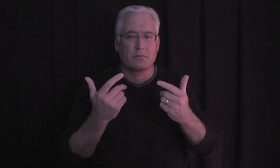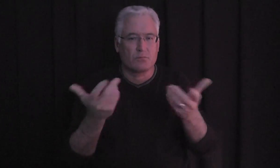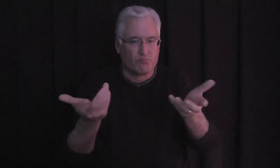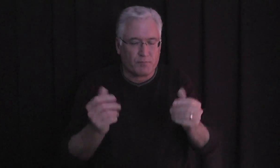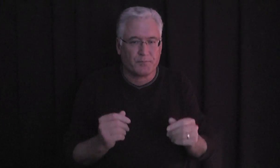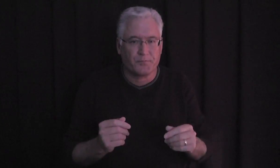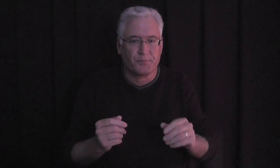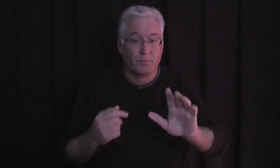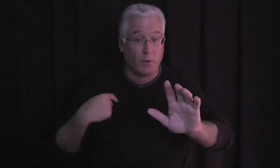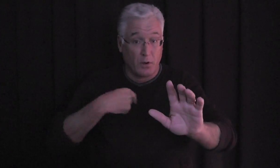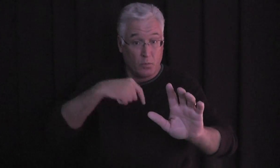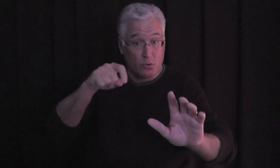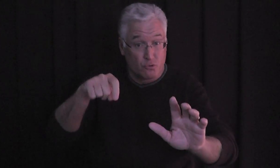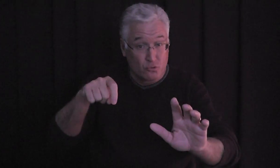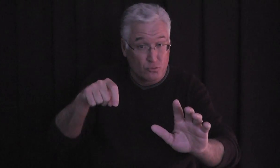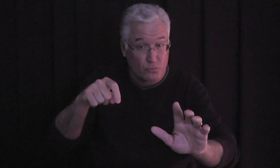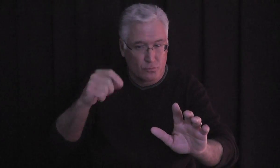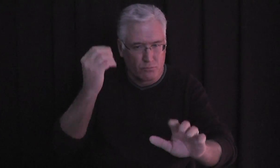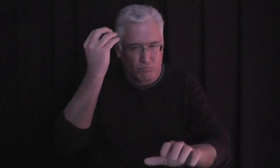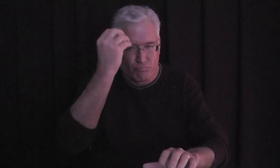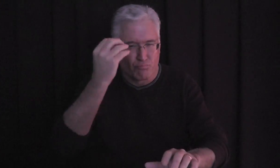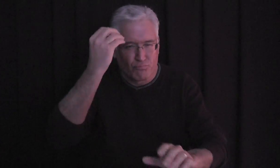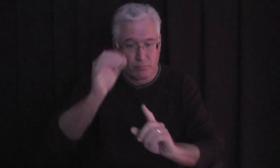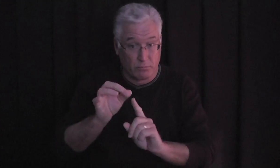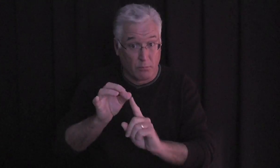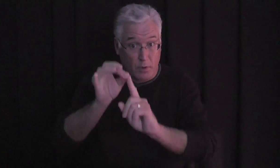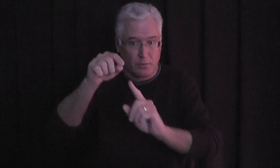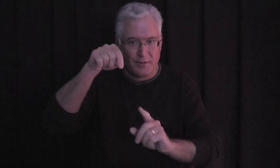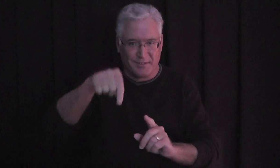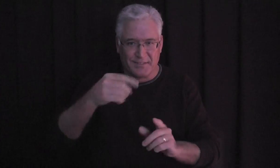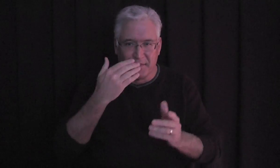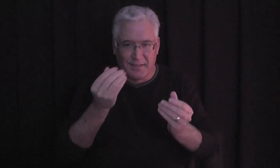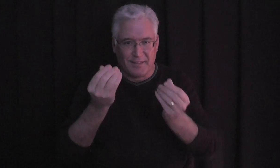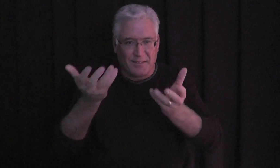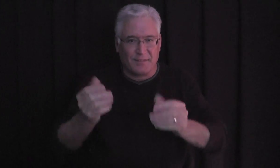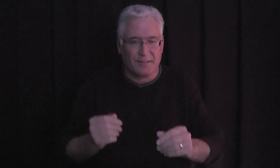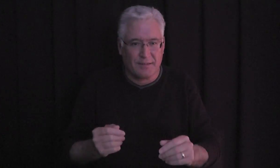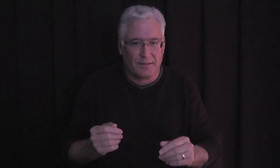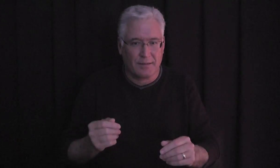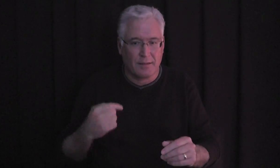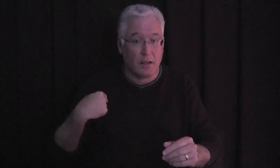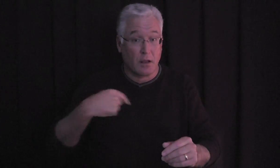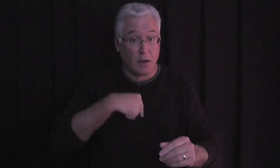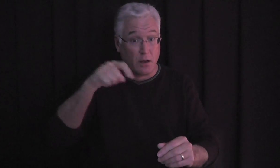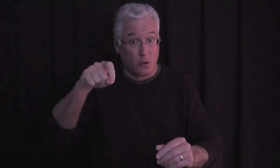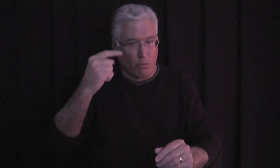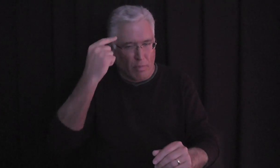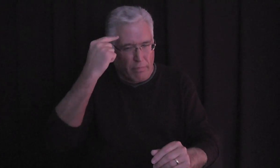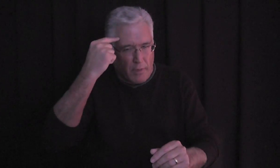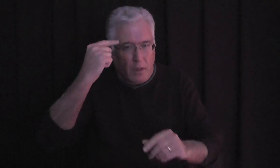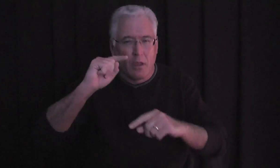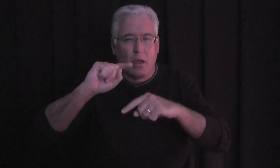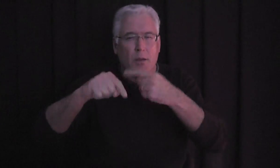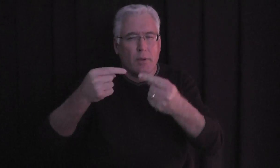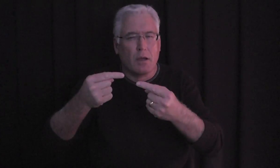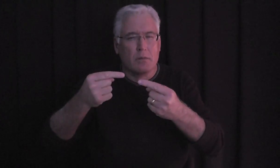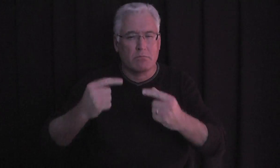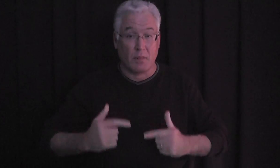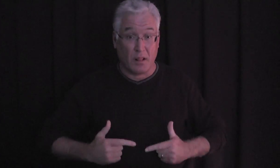this to our Christian life? Well, we should meditate, especially this Thanksgiving. Think